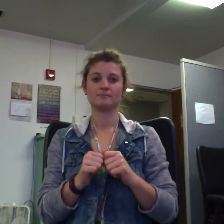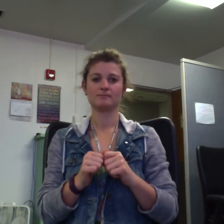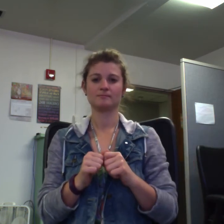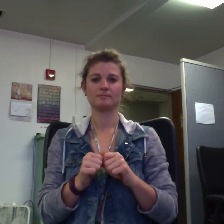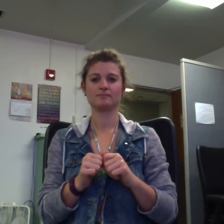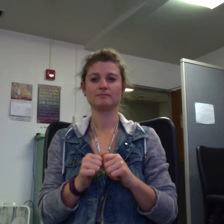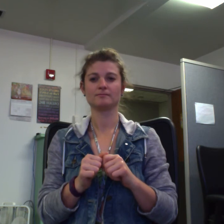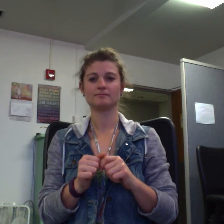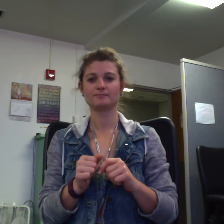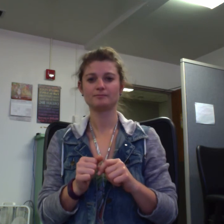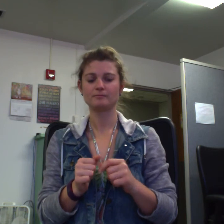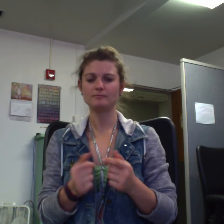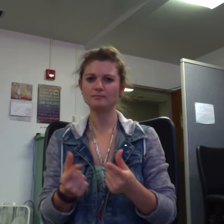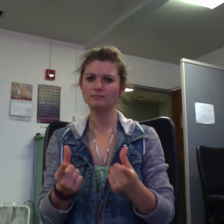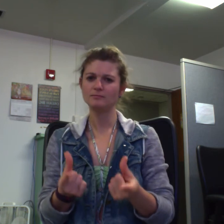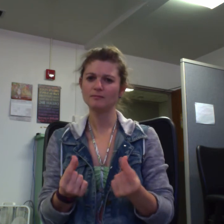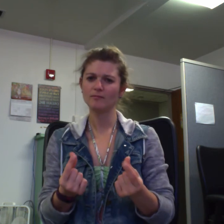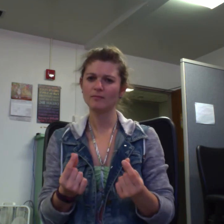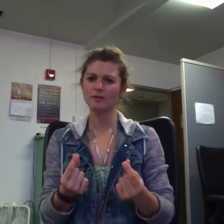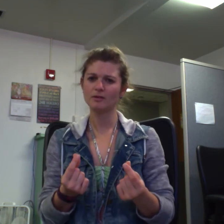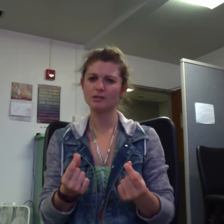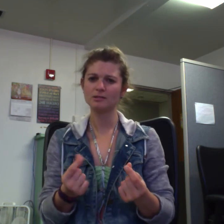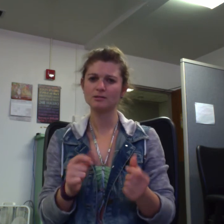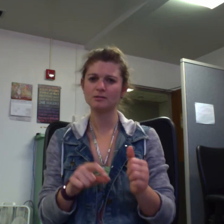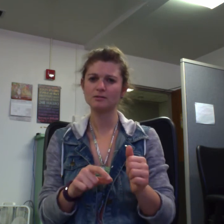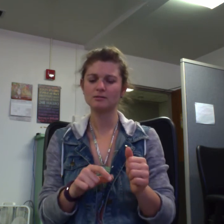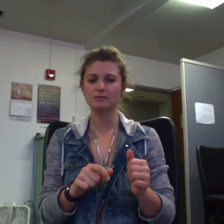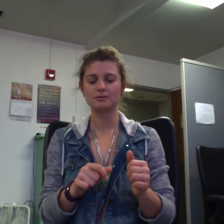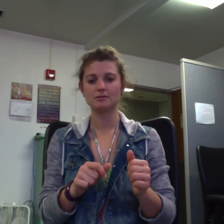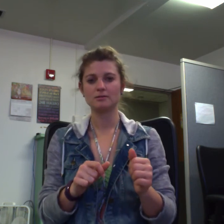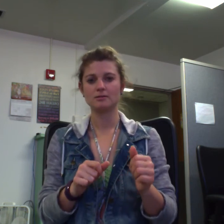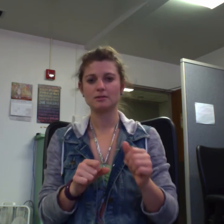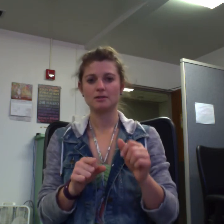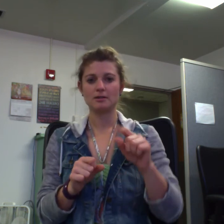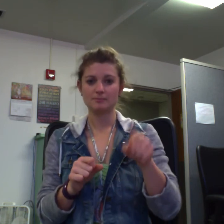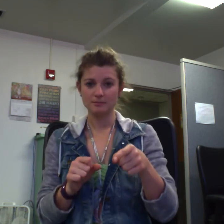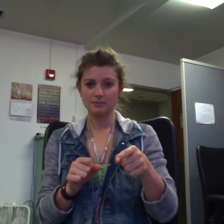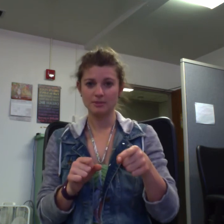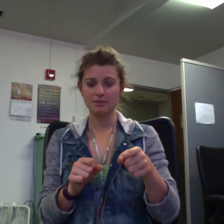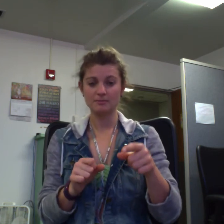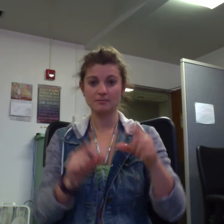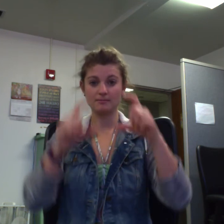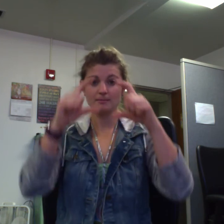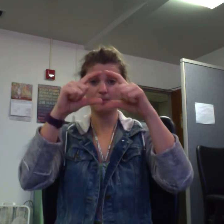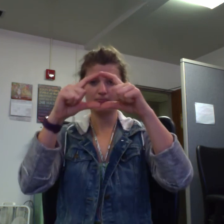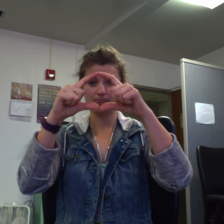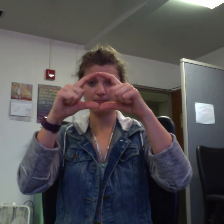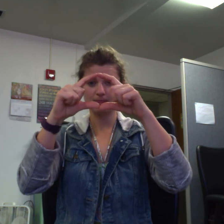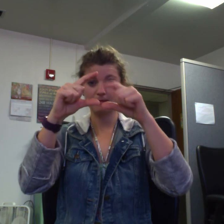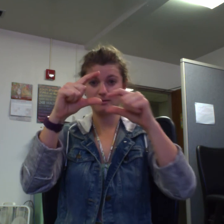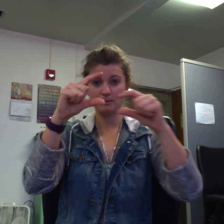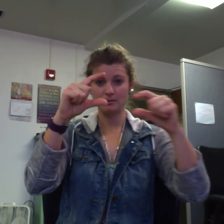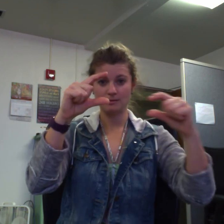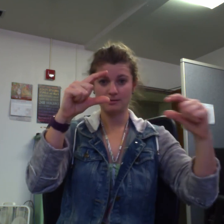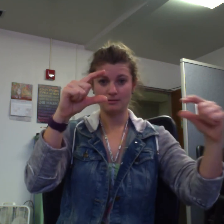these exercises that you're also adding those commas and those periods and capitalizing those letters as necessary.